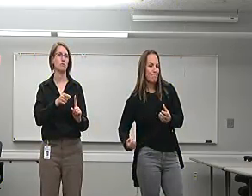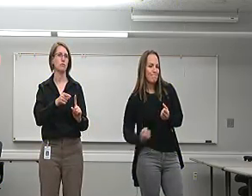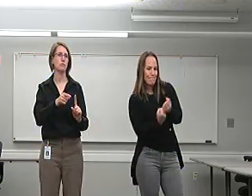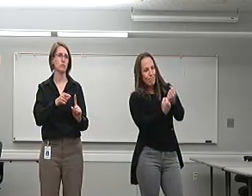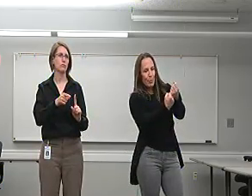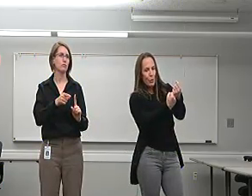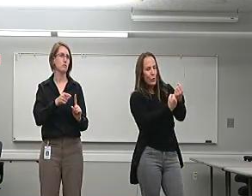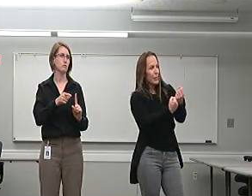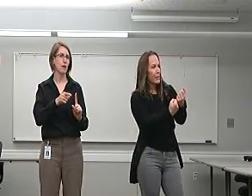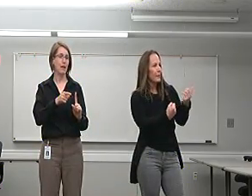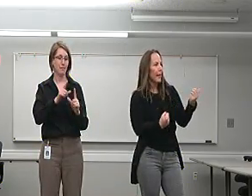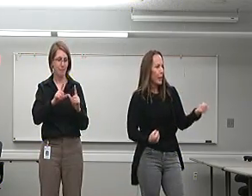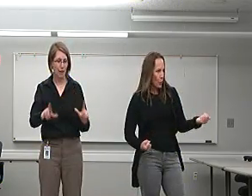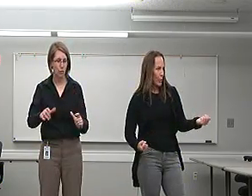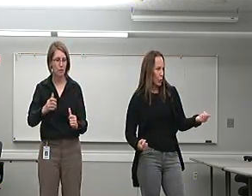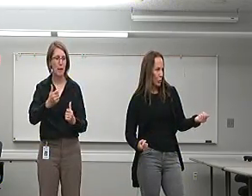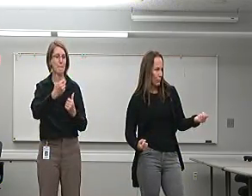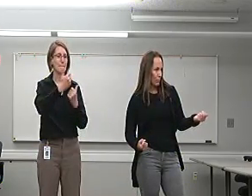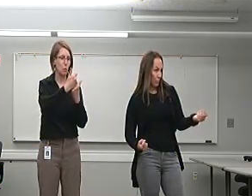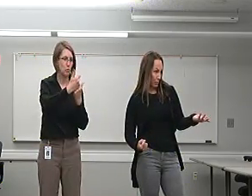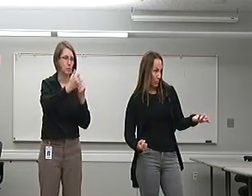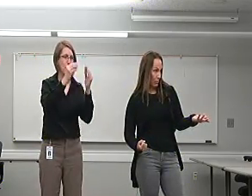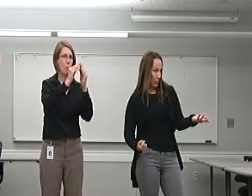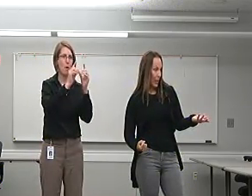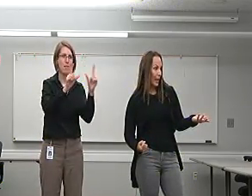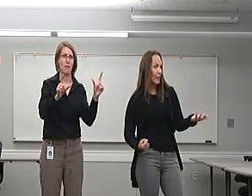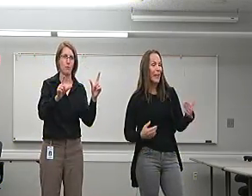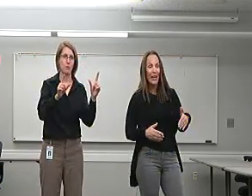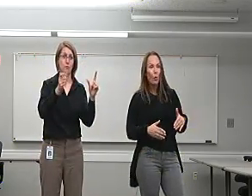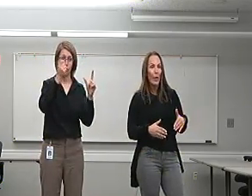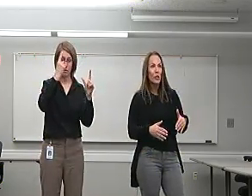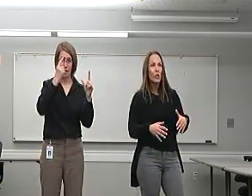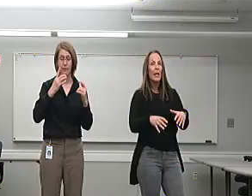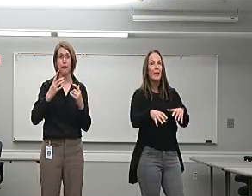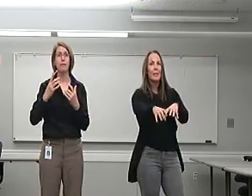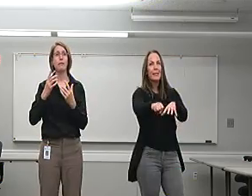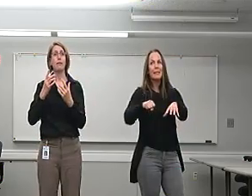boosts language. Okay? Language doesn't